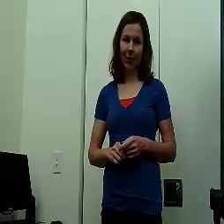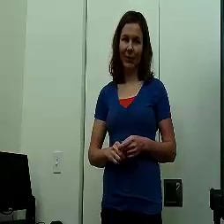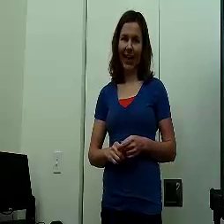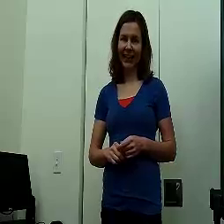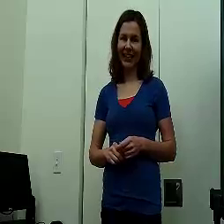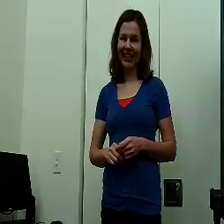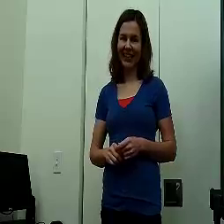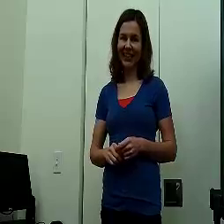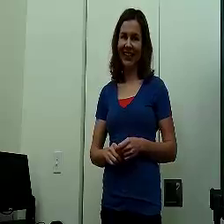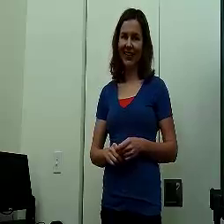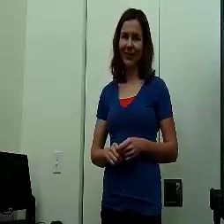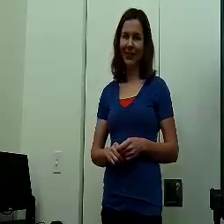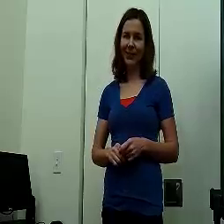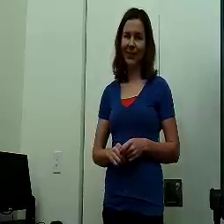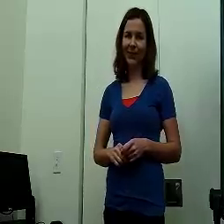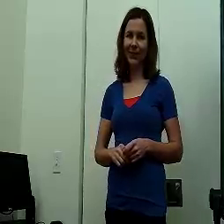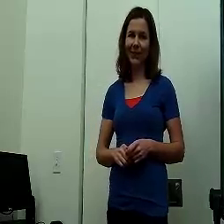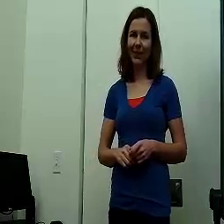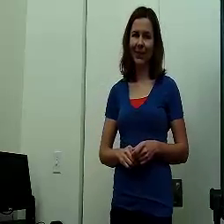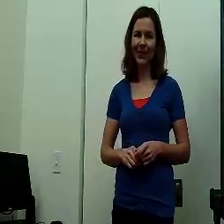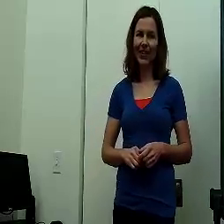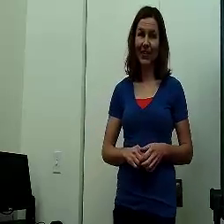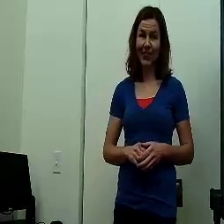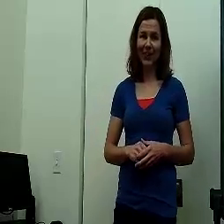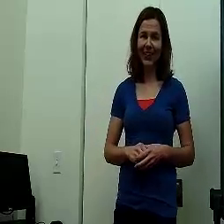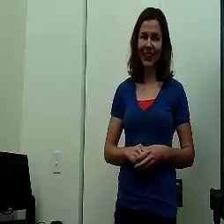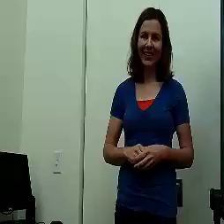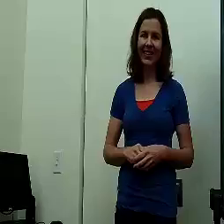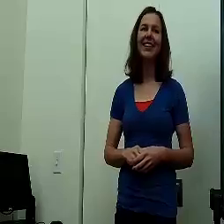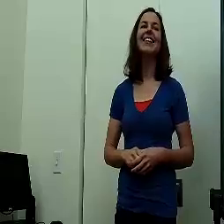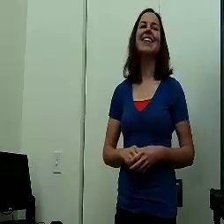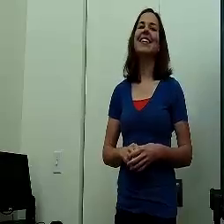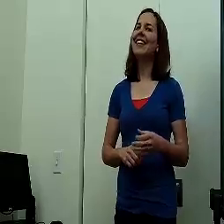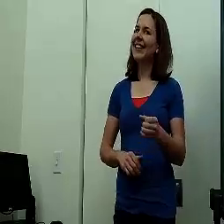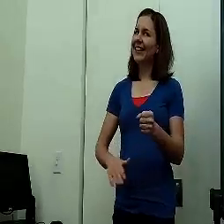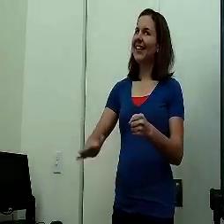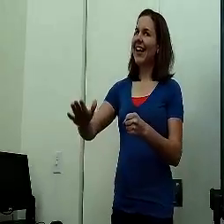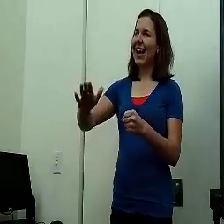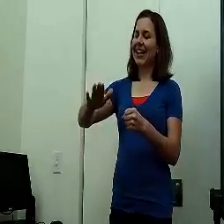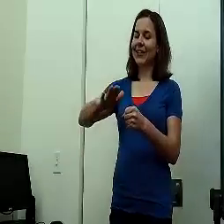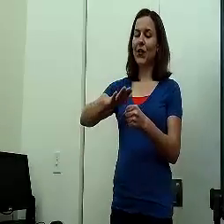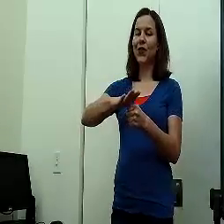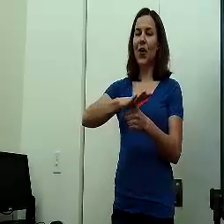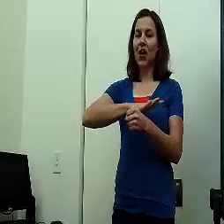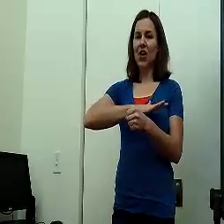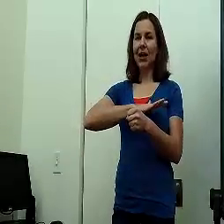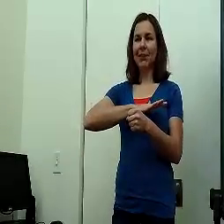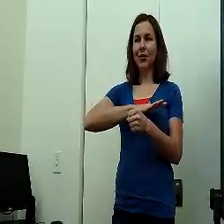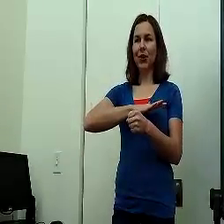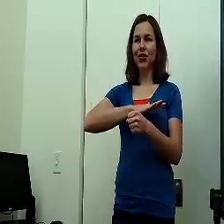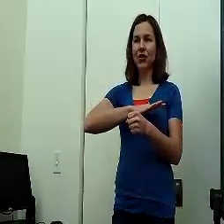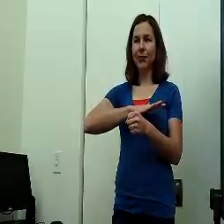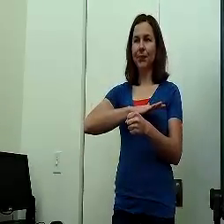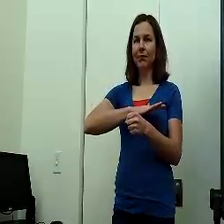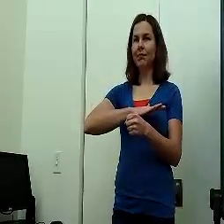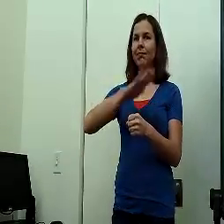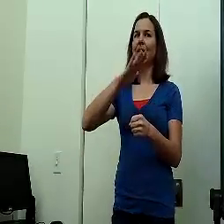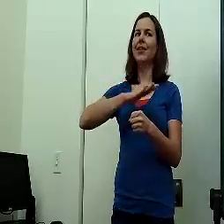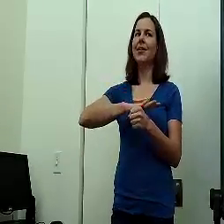Rose has it. Oh, Rose. other way? Yeah. So full comes towards you.